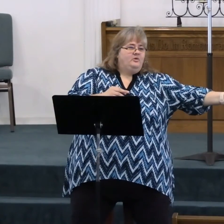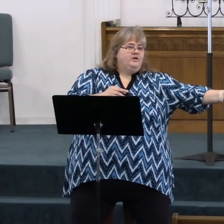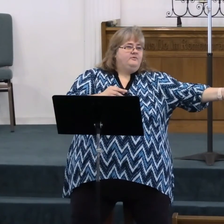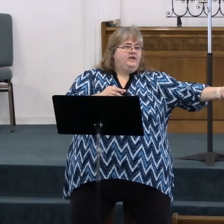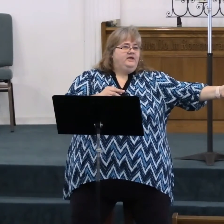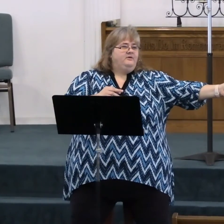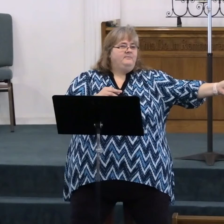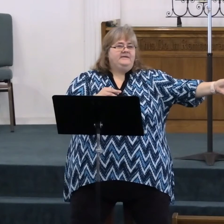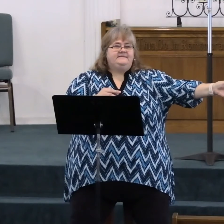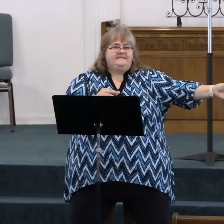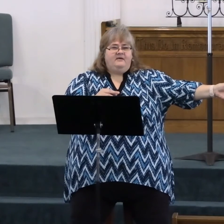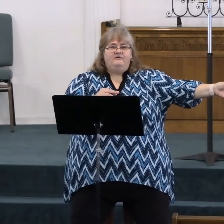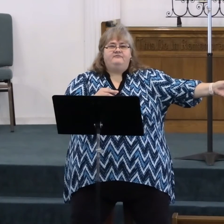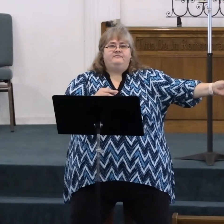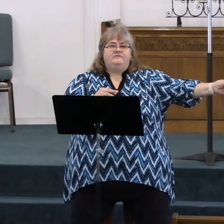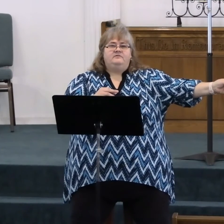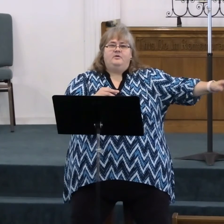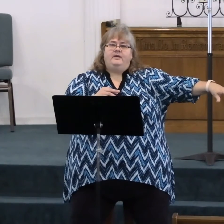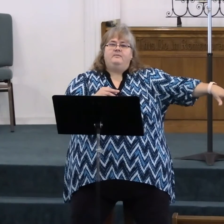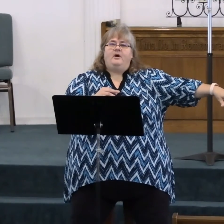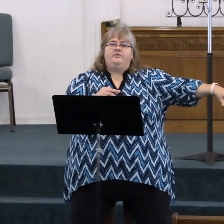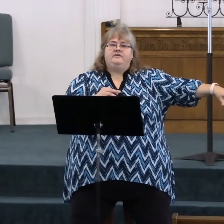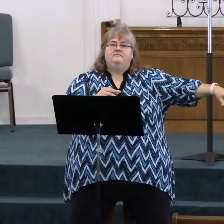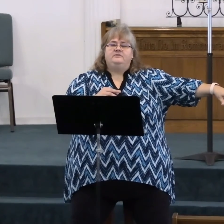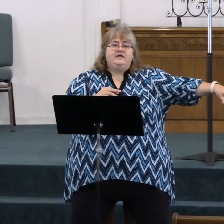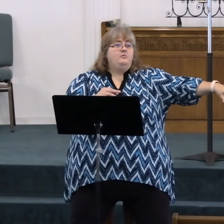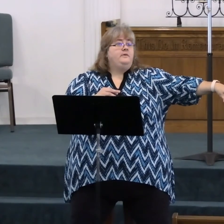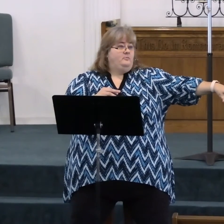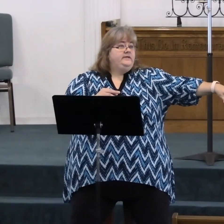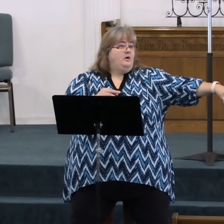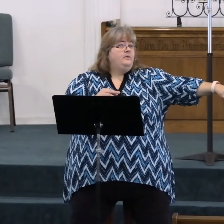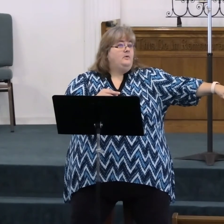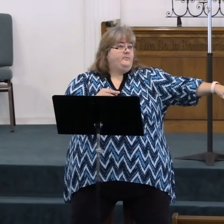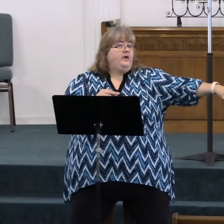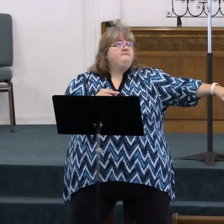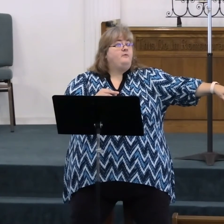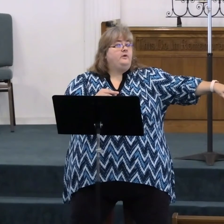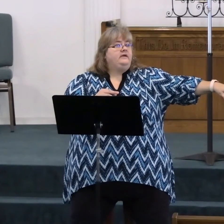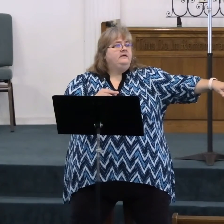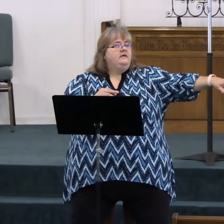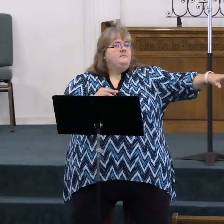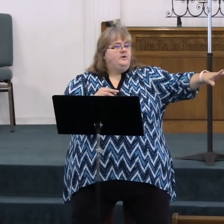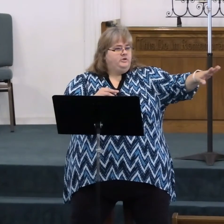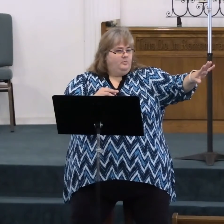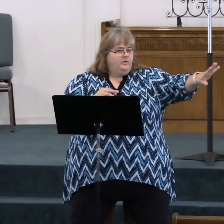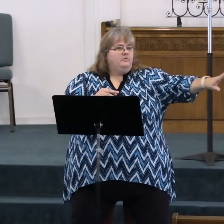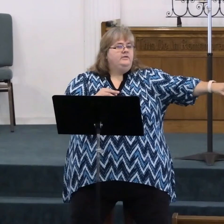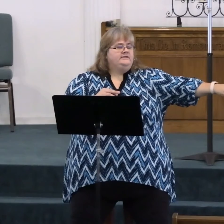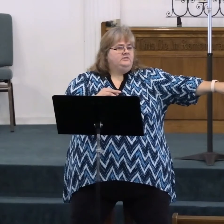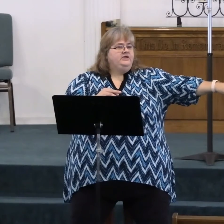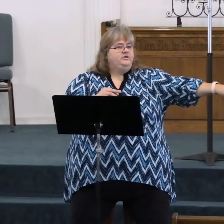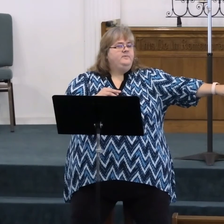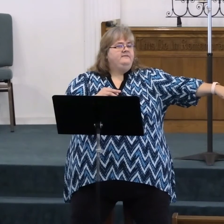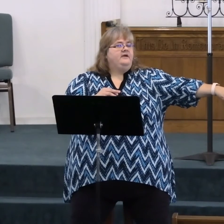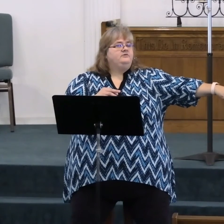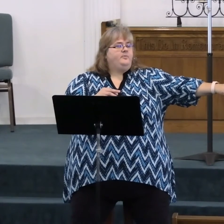Lord over here by yourself, nobody will bother you. We know we want to pray for you, but we'll let you be there to